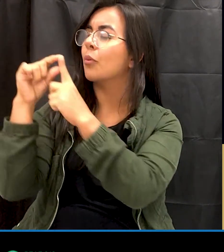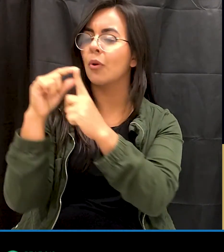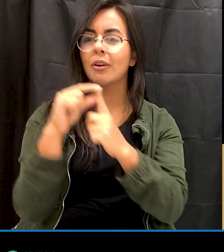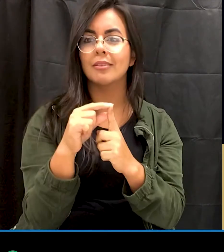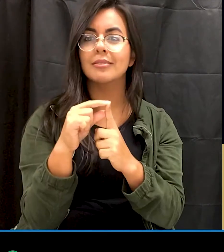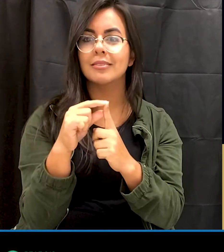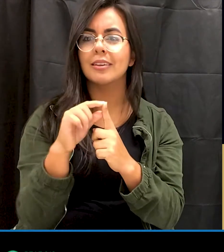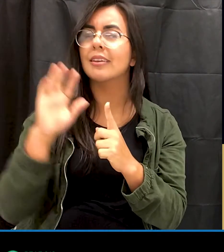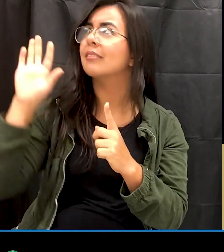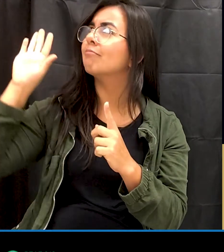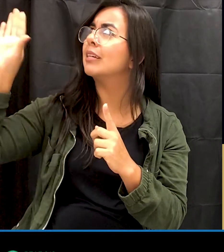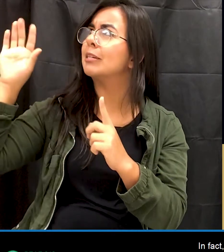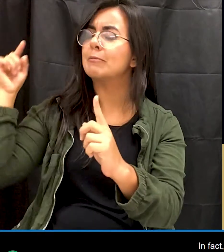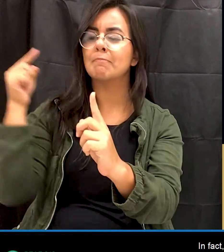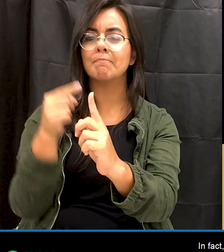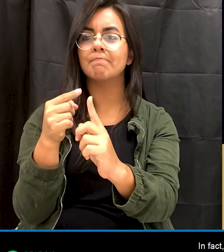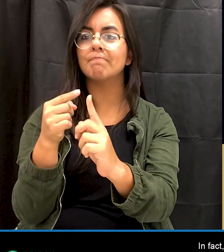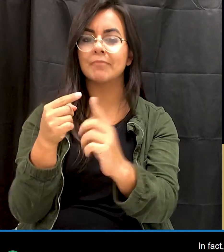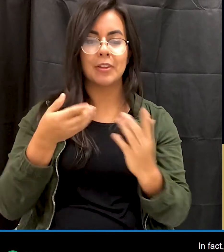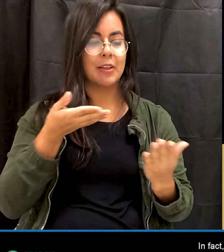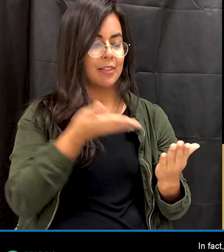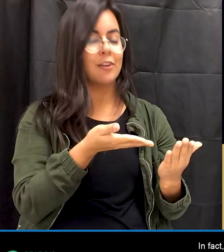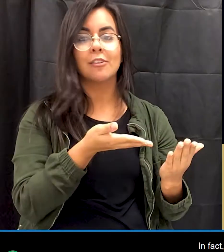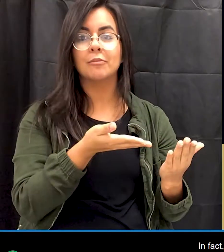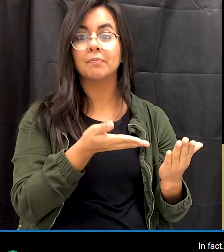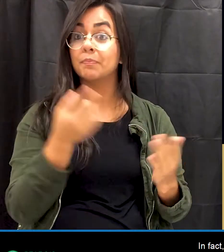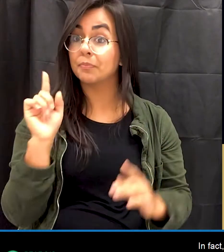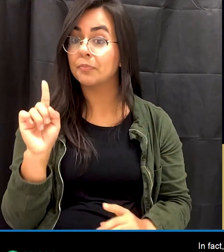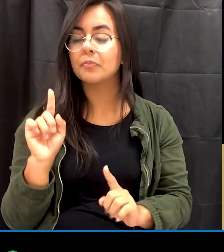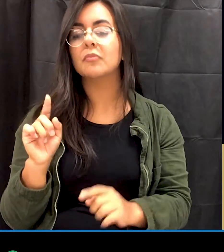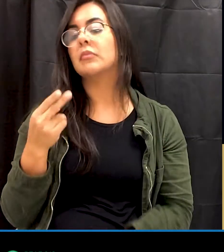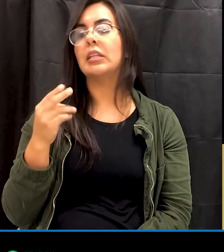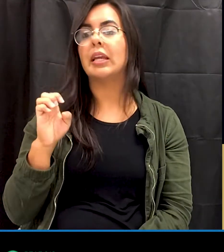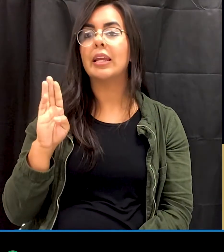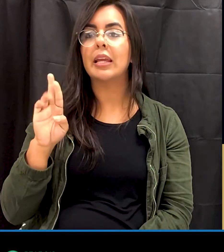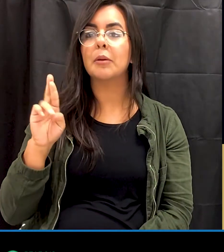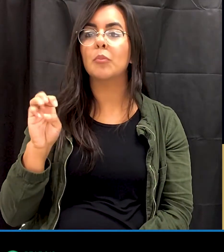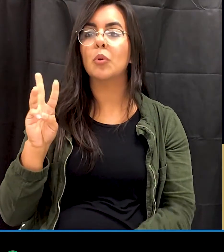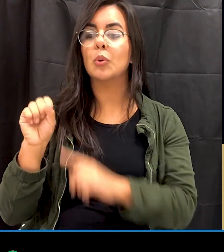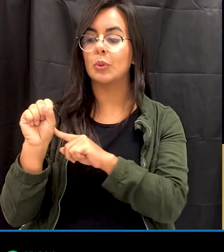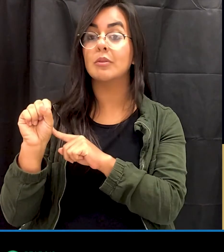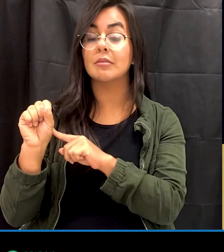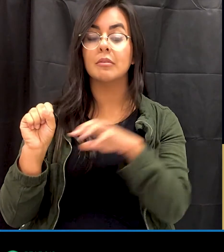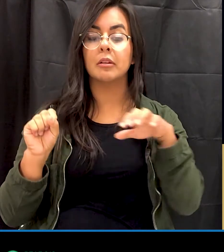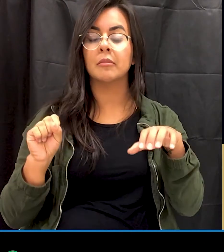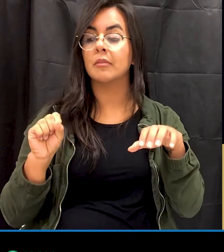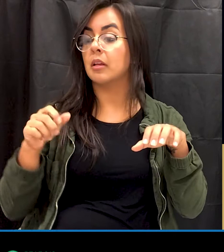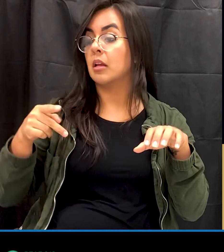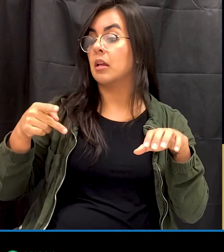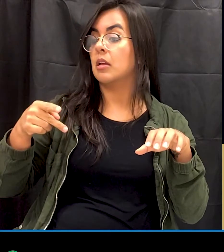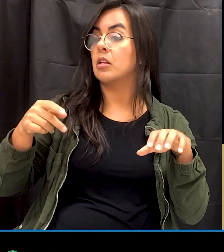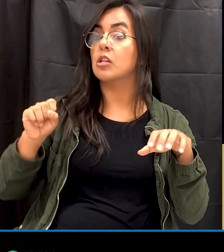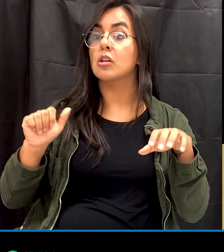recited or written. In fact, if you look in the book of Hebrews, it will cite the same passage from Psalm